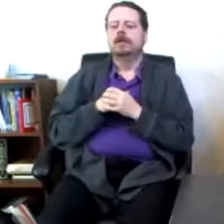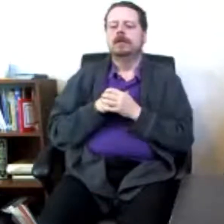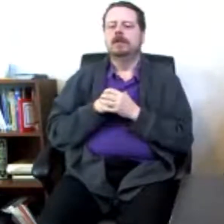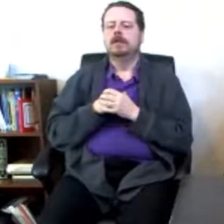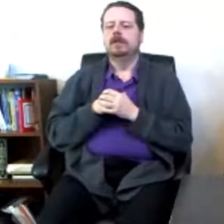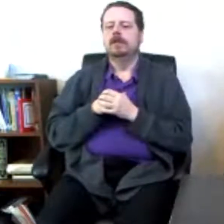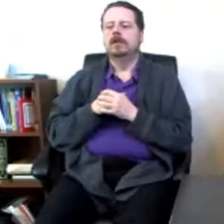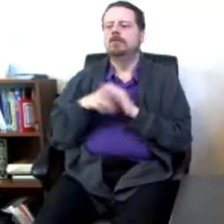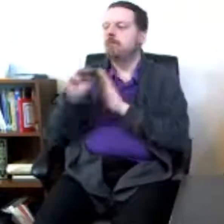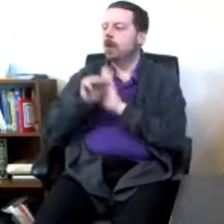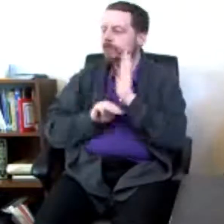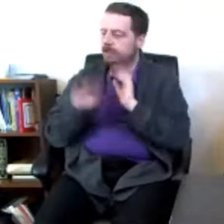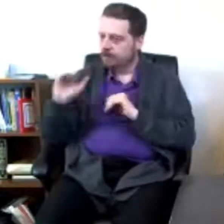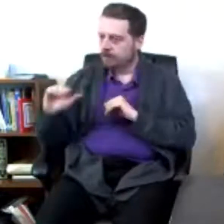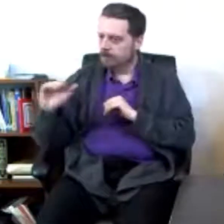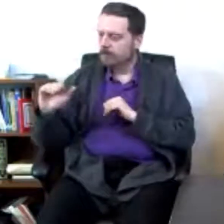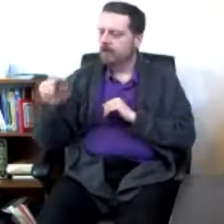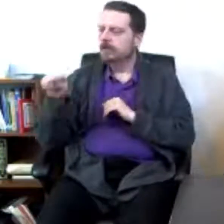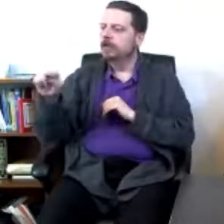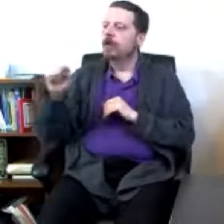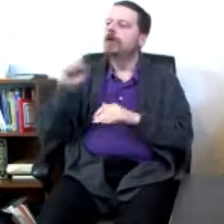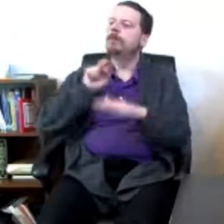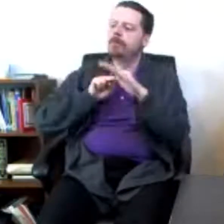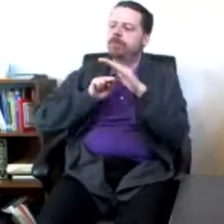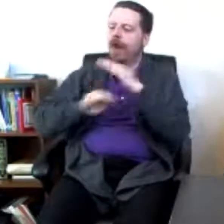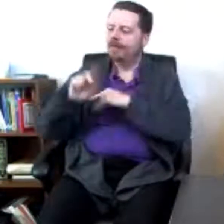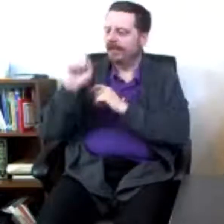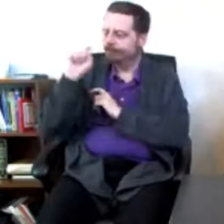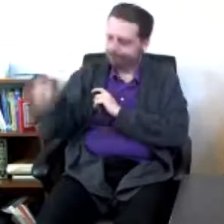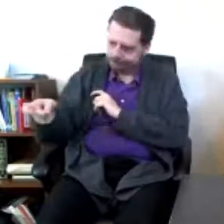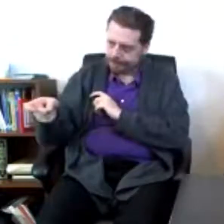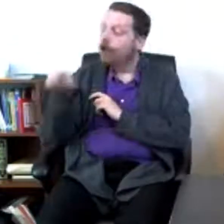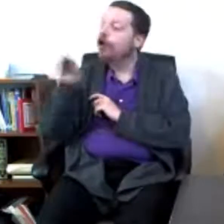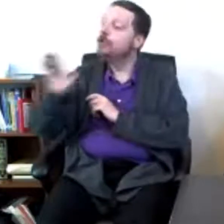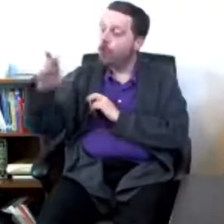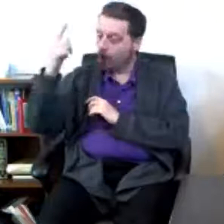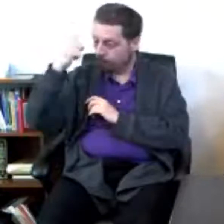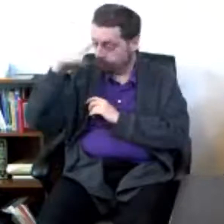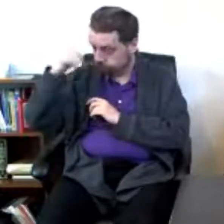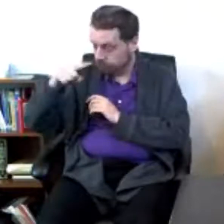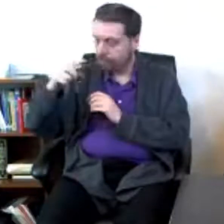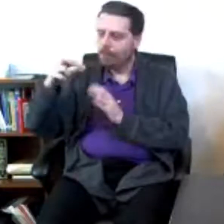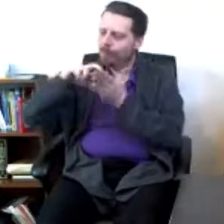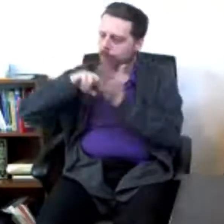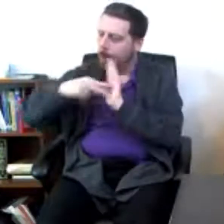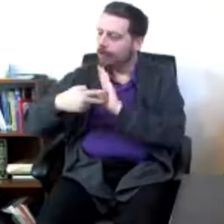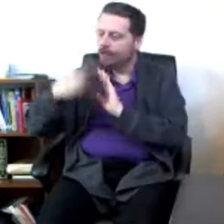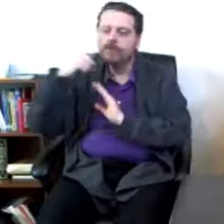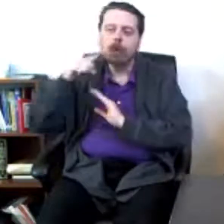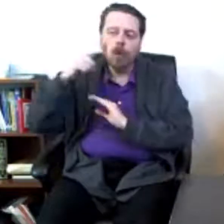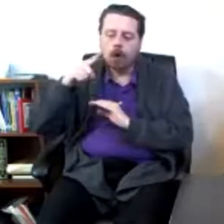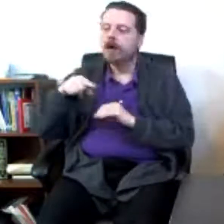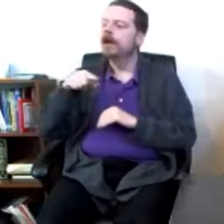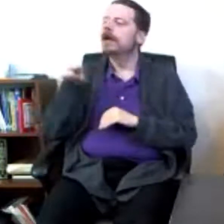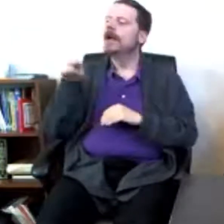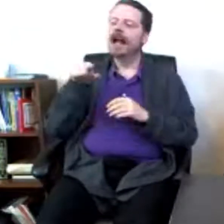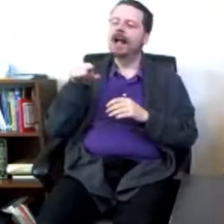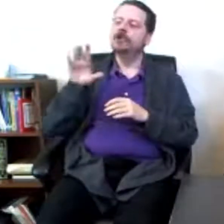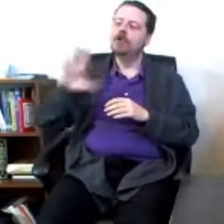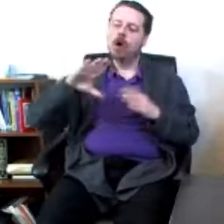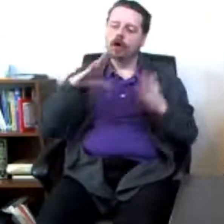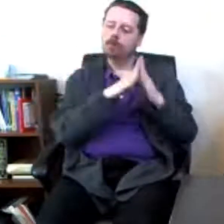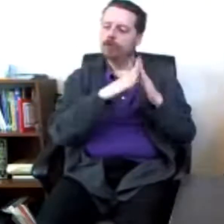Moses is told here, as he was commissioned as a prophet, that your purpose is to get people out of darkness into the light of